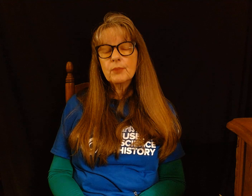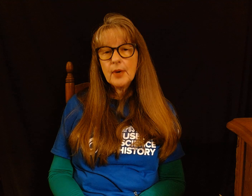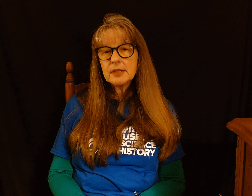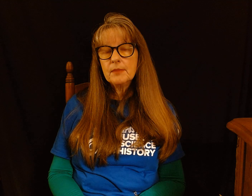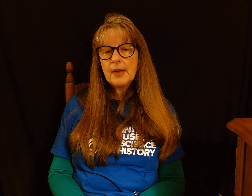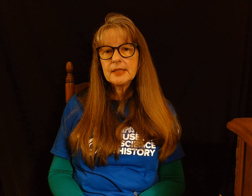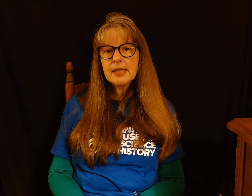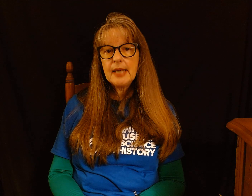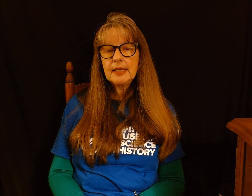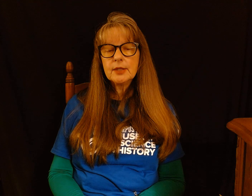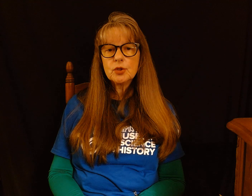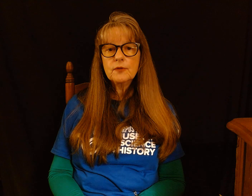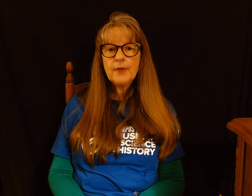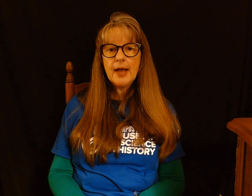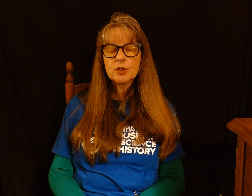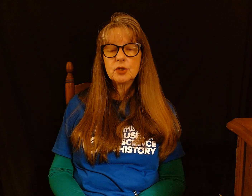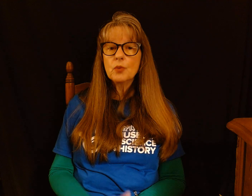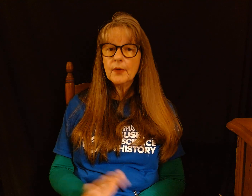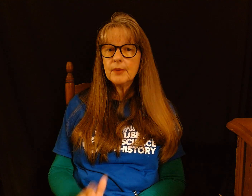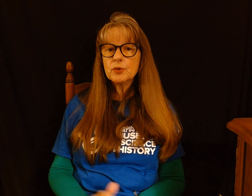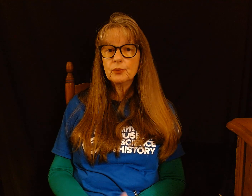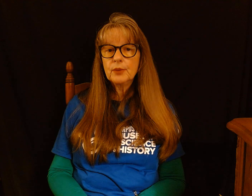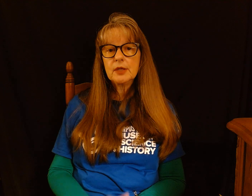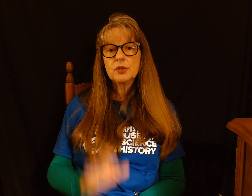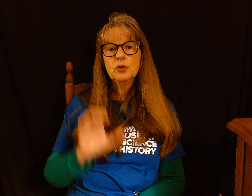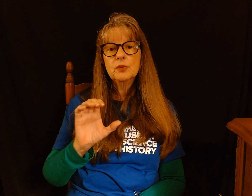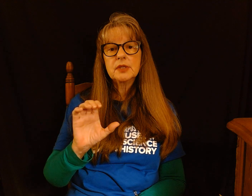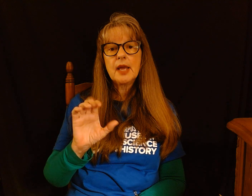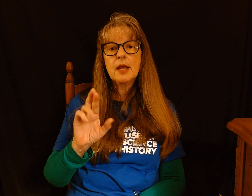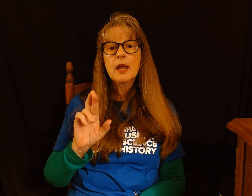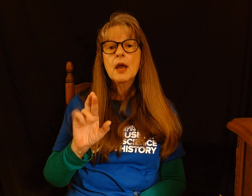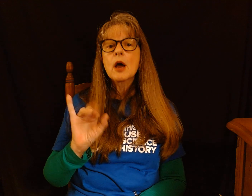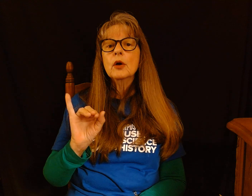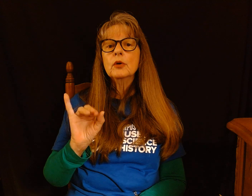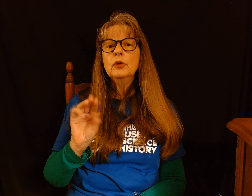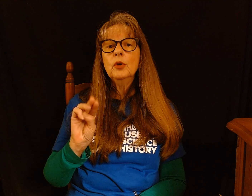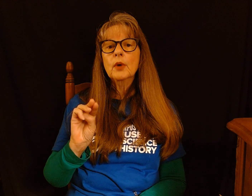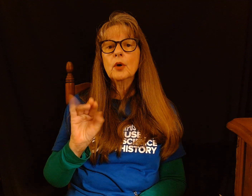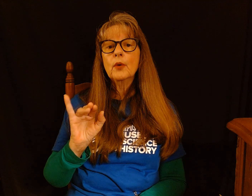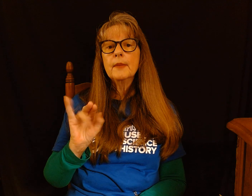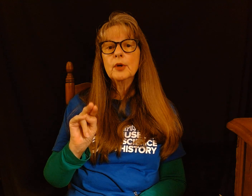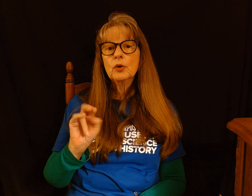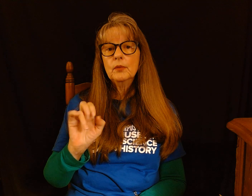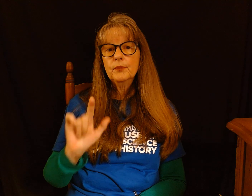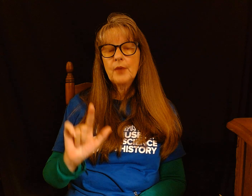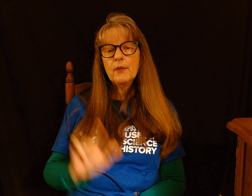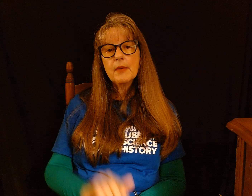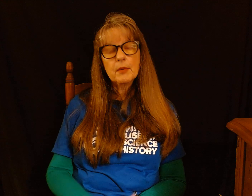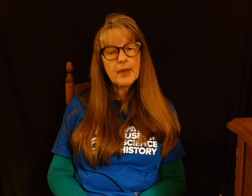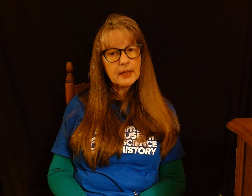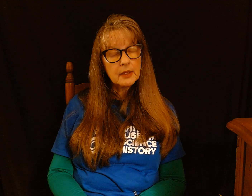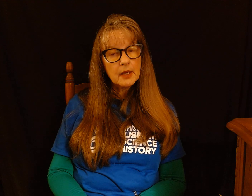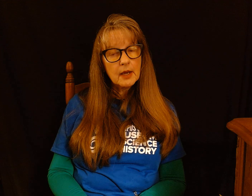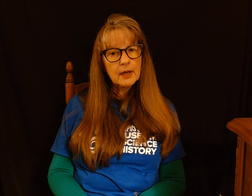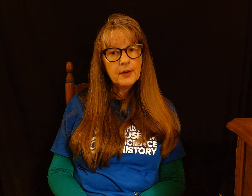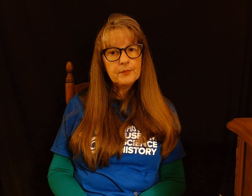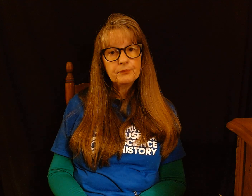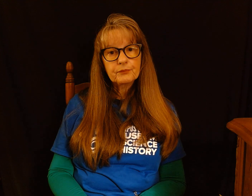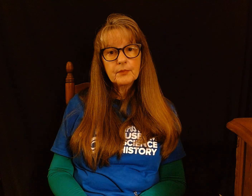them by signing it too fast. You want them to read it. So you would say, a criminal. I remember my